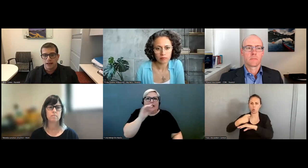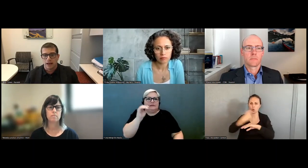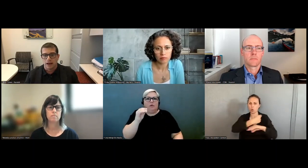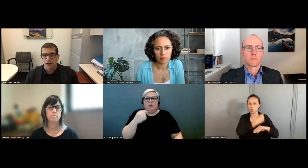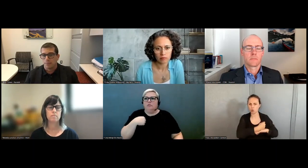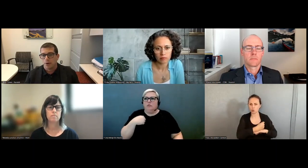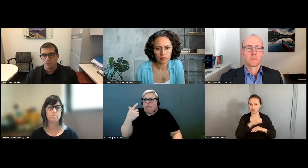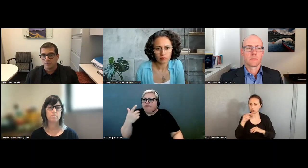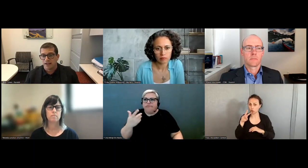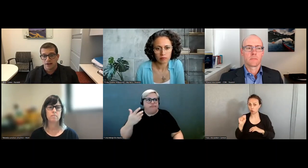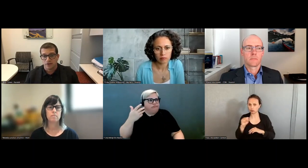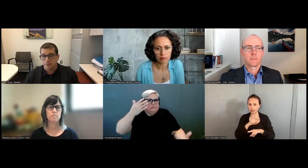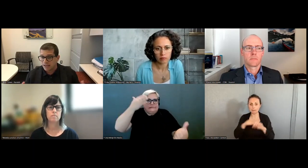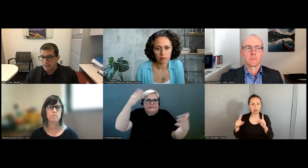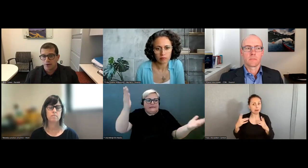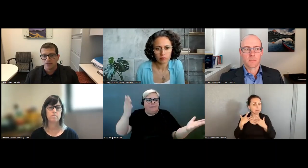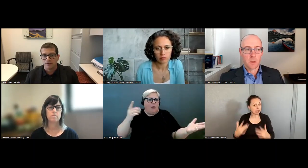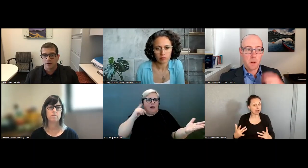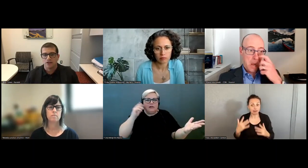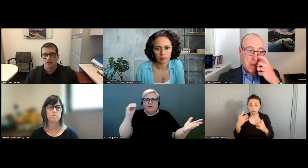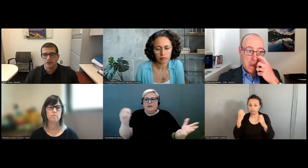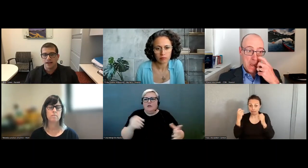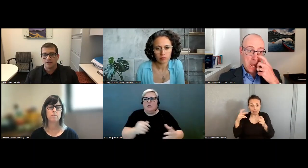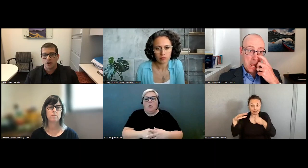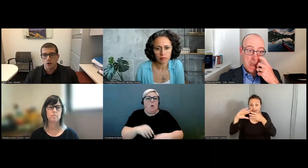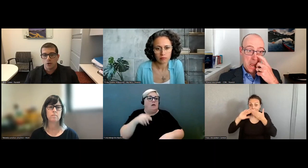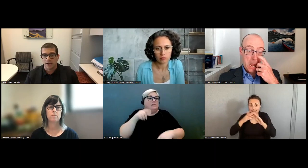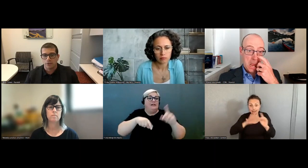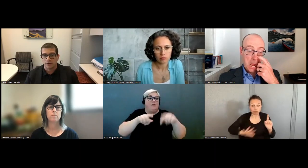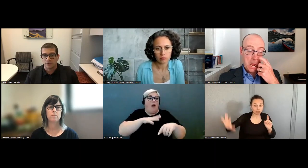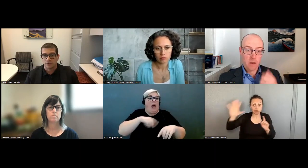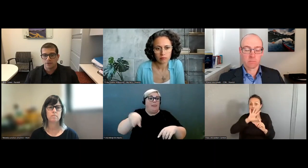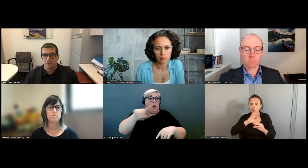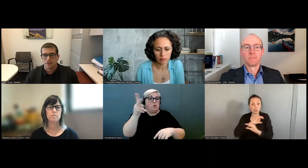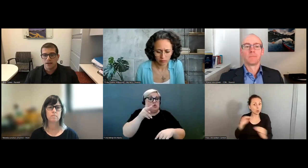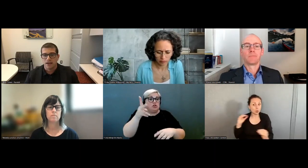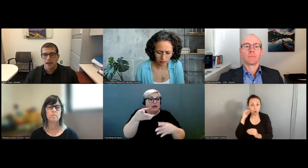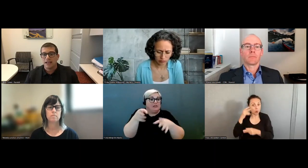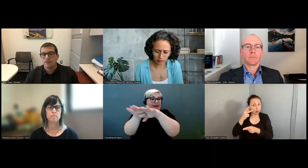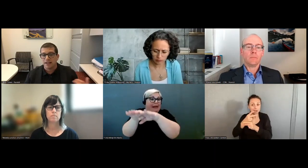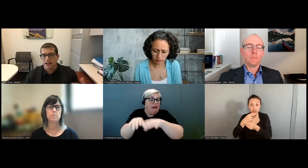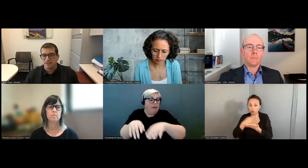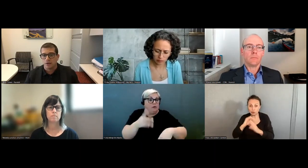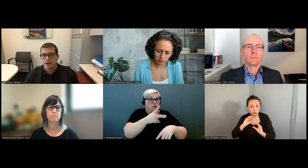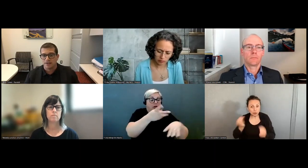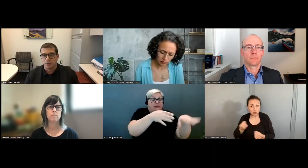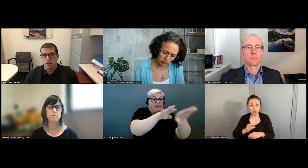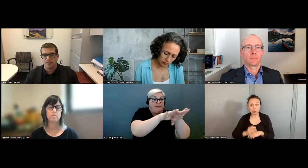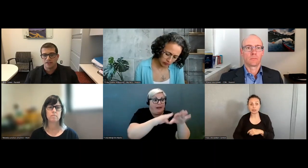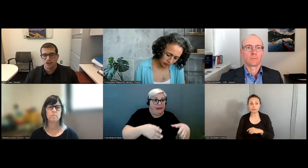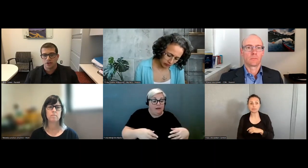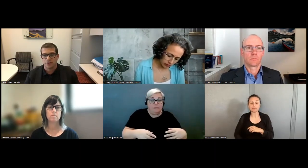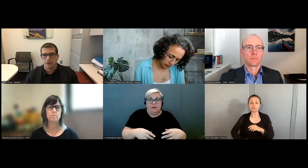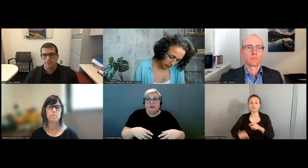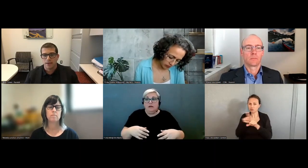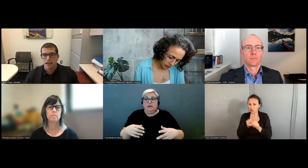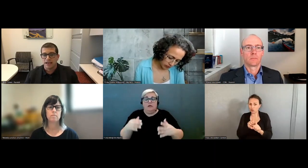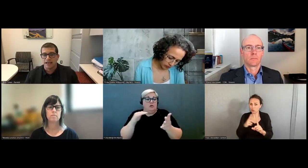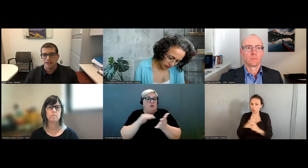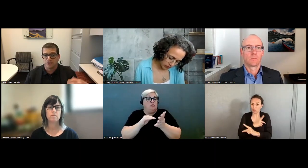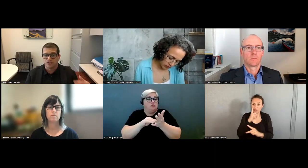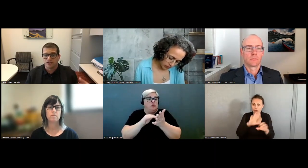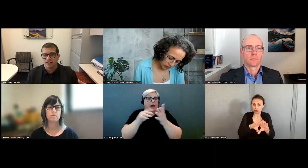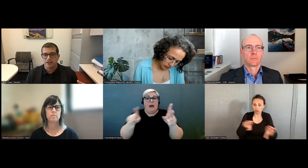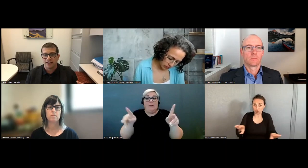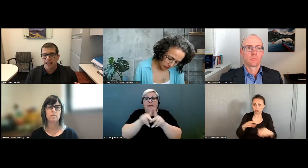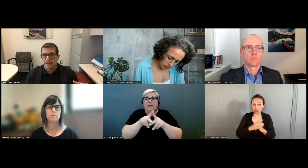rarely around parts of the country, many parts of our country that have no home care resources, and even less so as it applies to children.